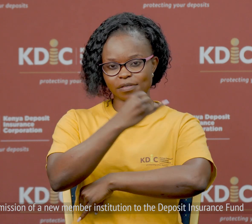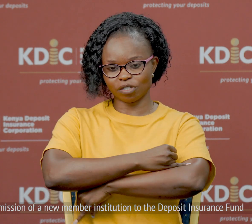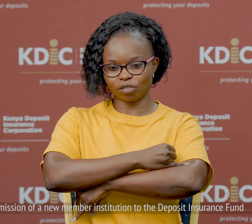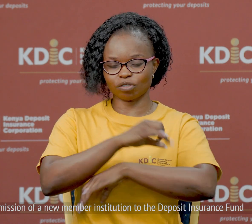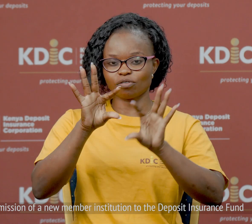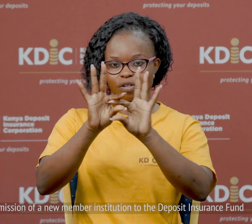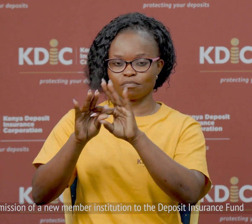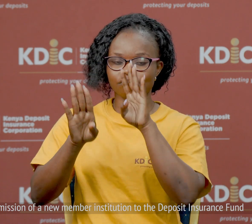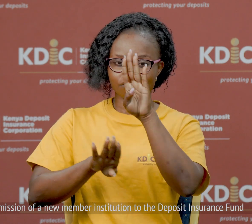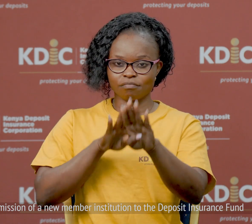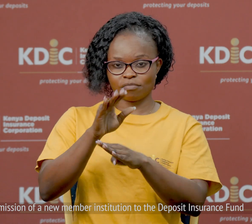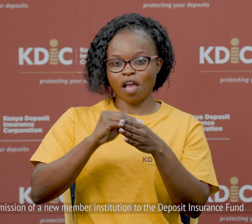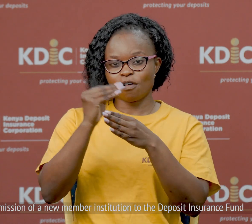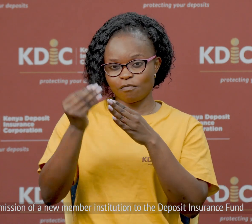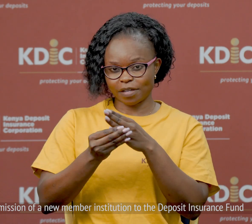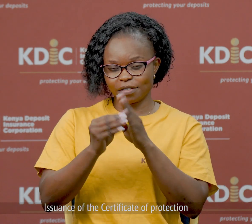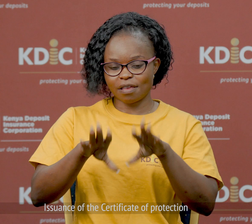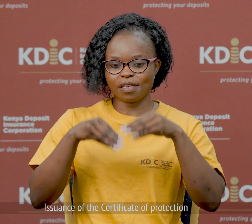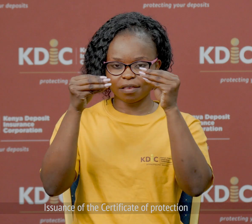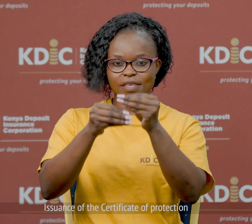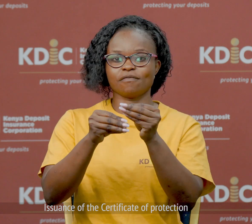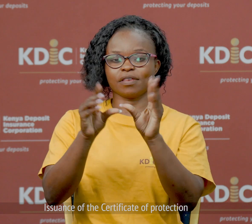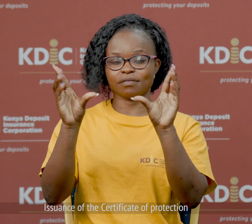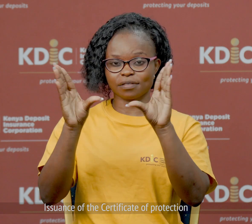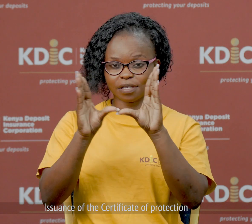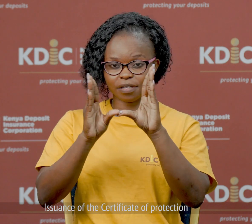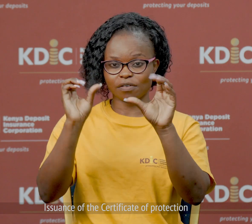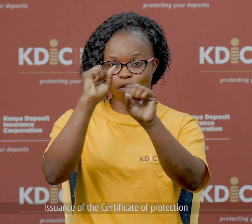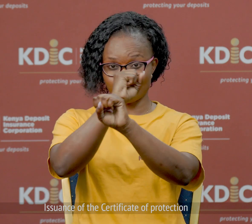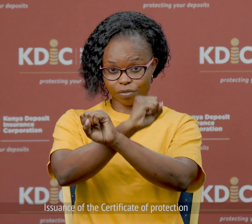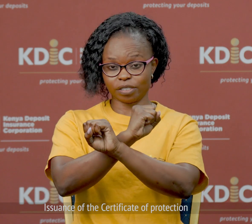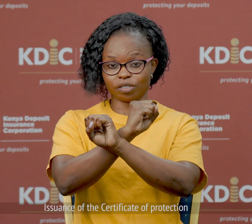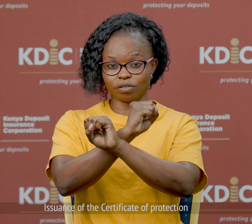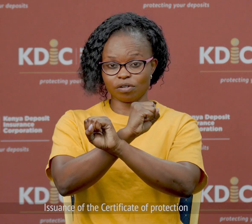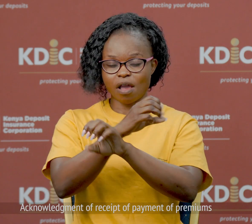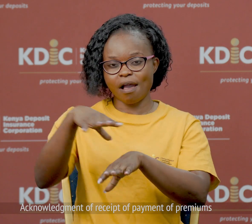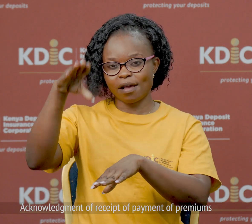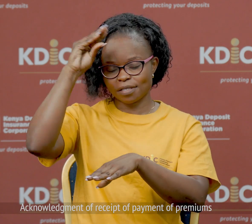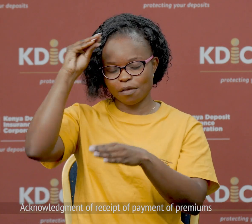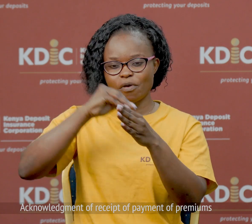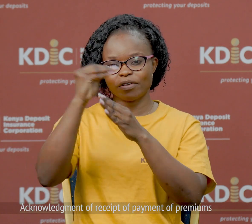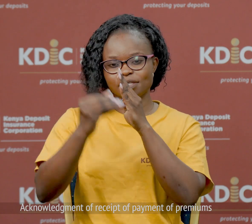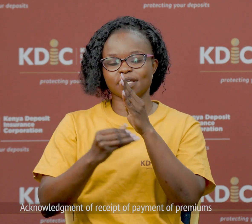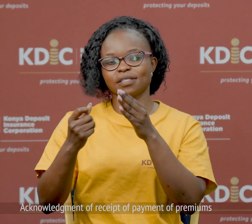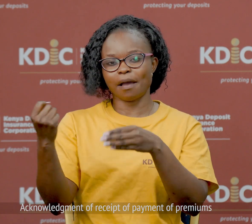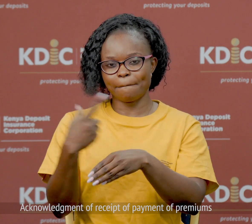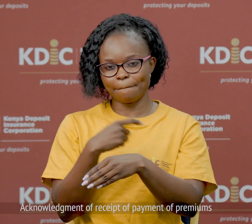institution to the Deposit Insurance Fund, issuance of the Certificate of Protection, acknowledgement of receipt of payment